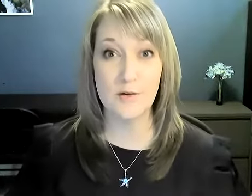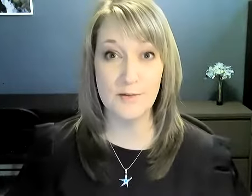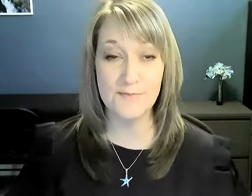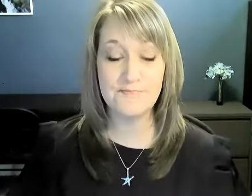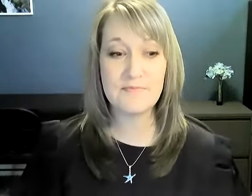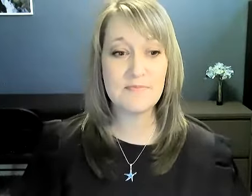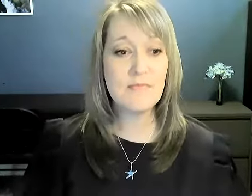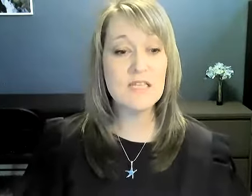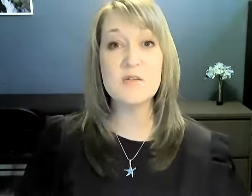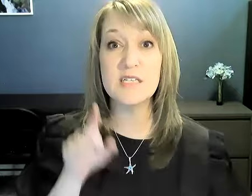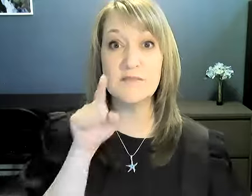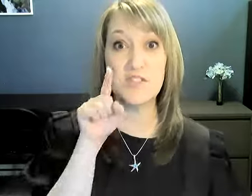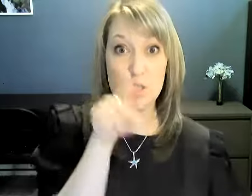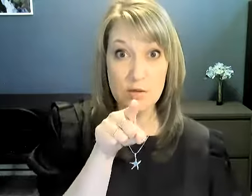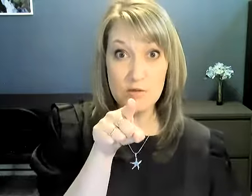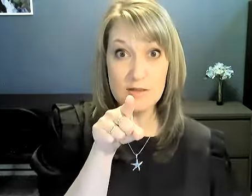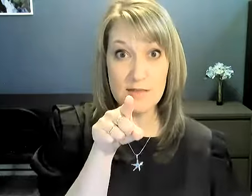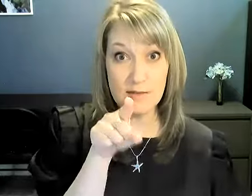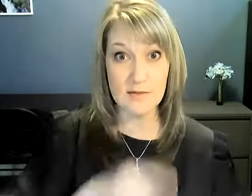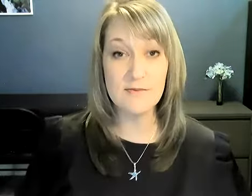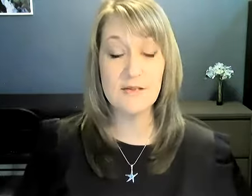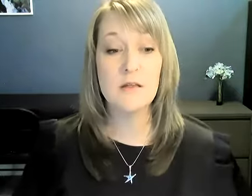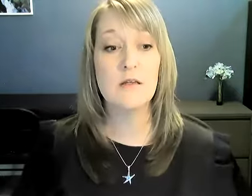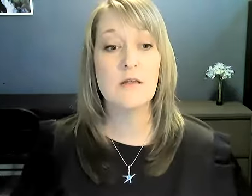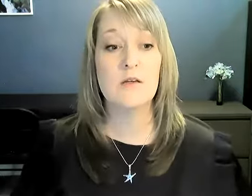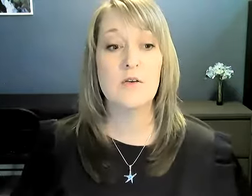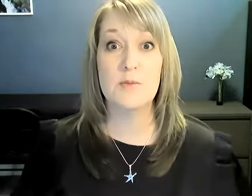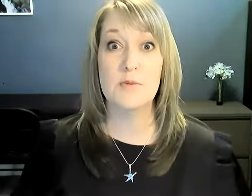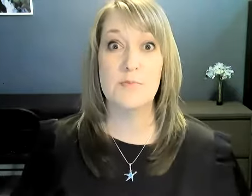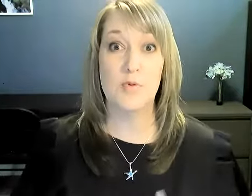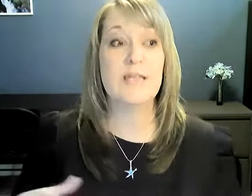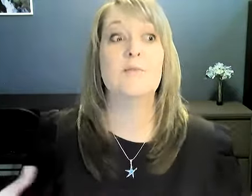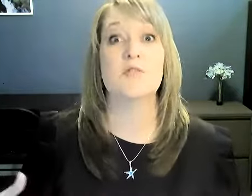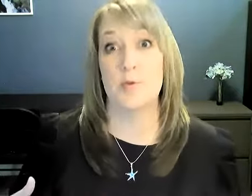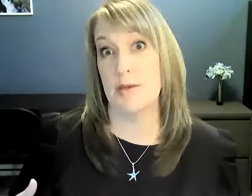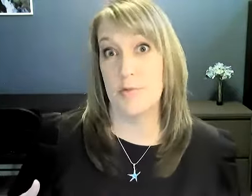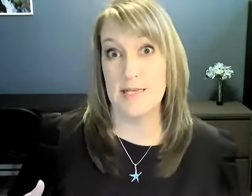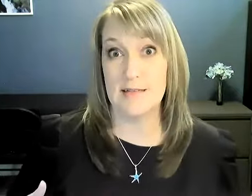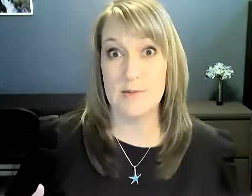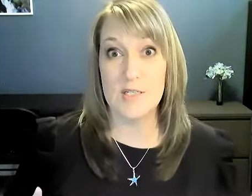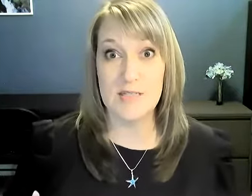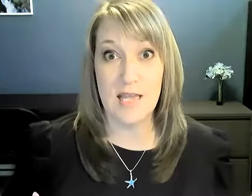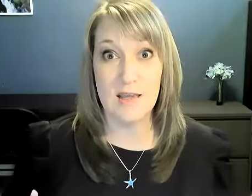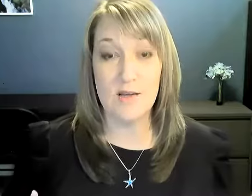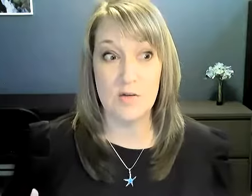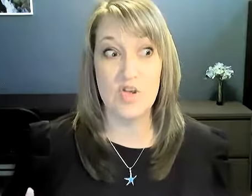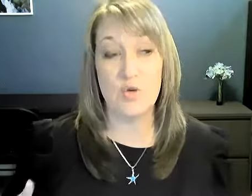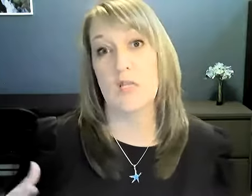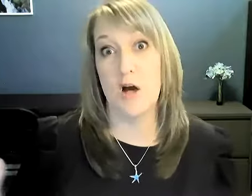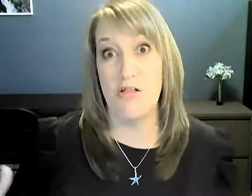plural. So instead of just you, singular, you're going to be pointing to multiple people basically when you say you, like all of